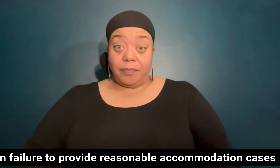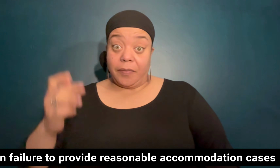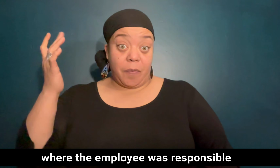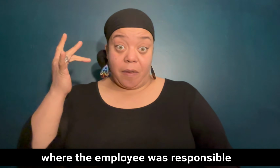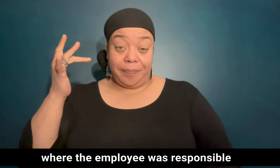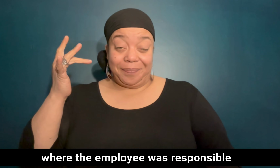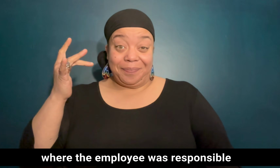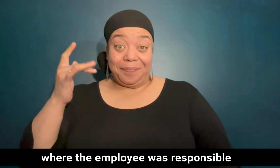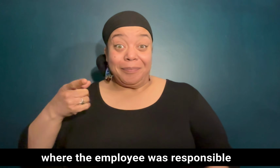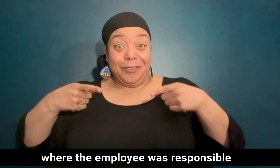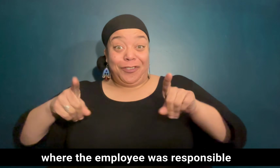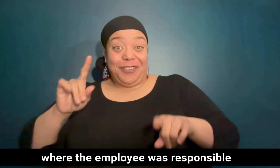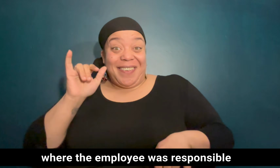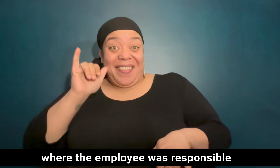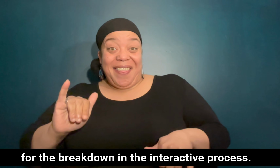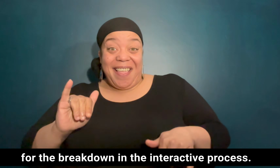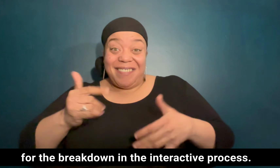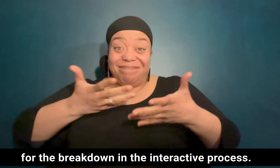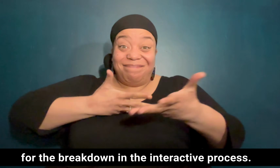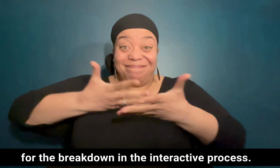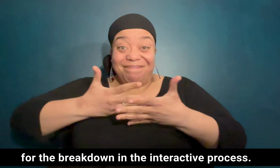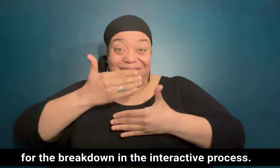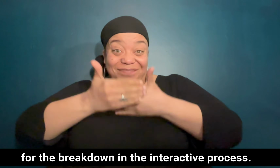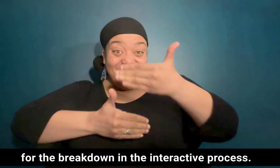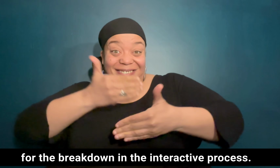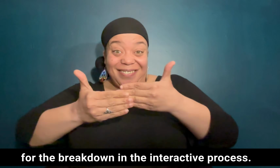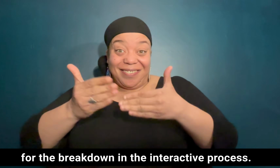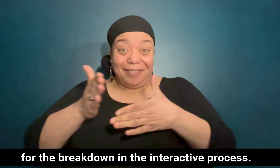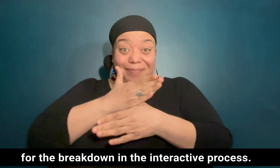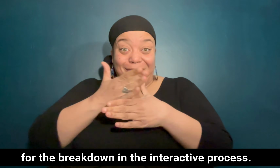where the employee was responsible for the breakdown in the interactive process.